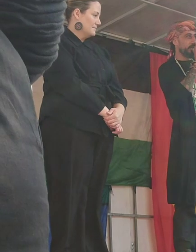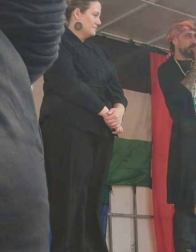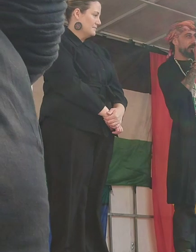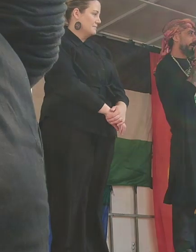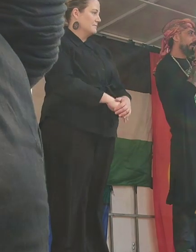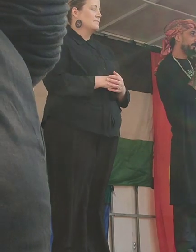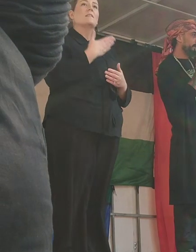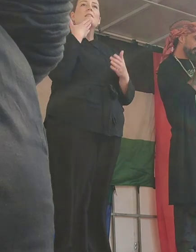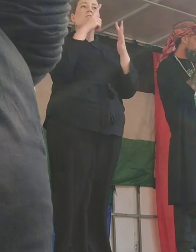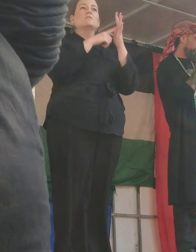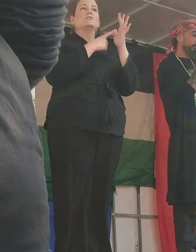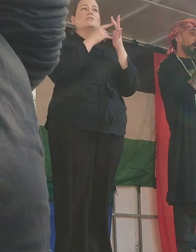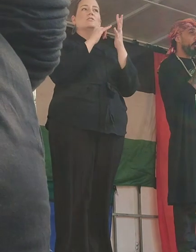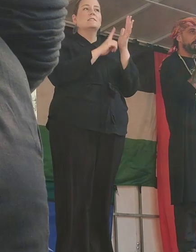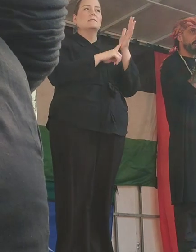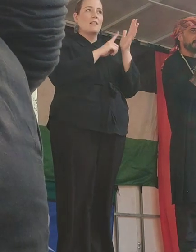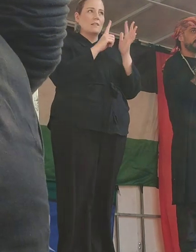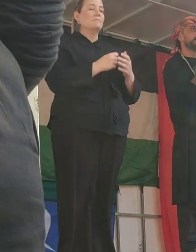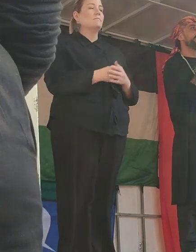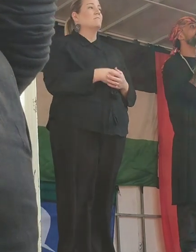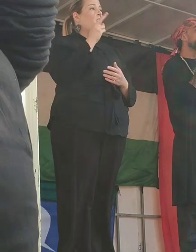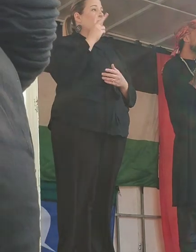Thank you, Giselle. The workers.